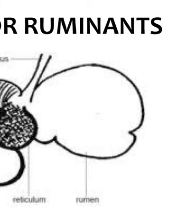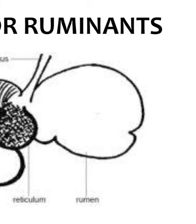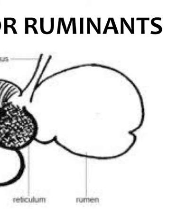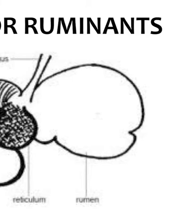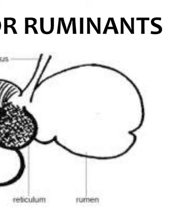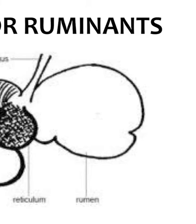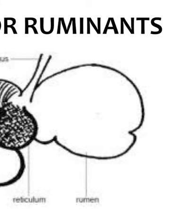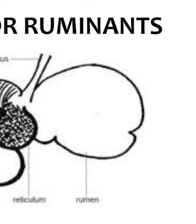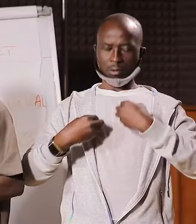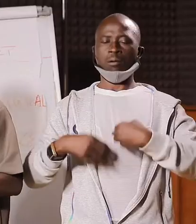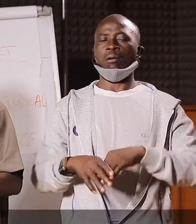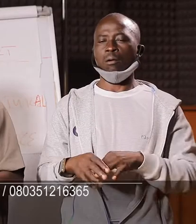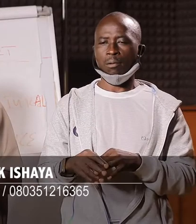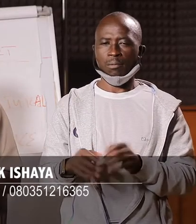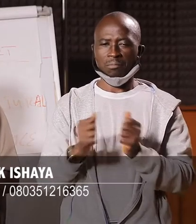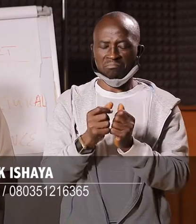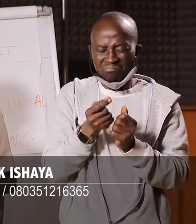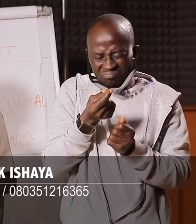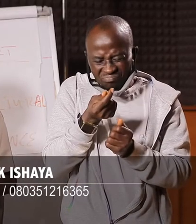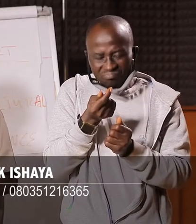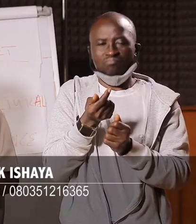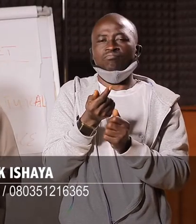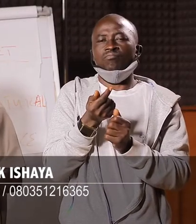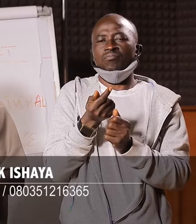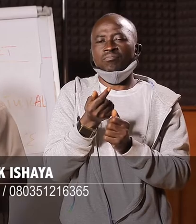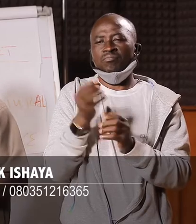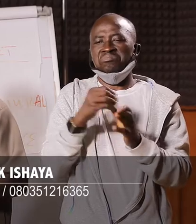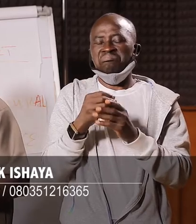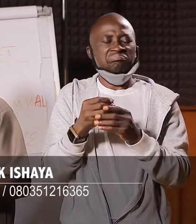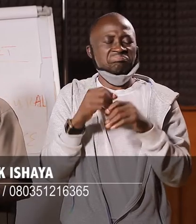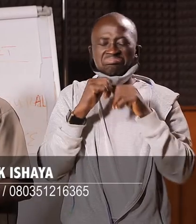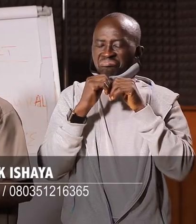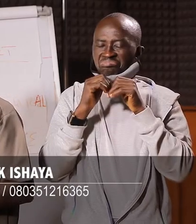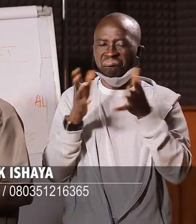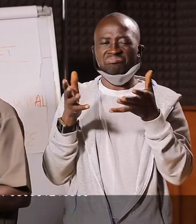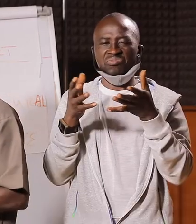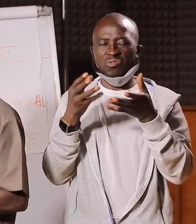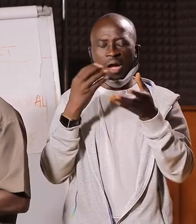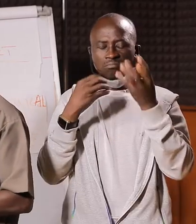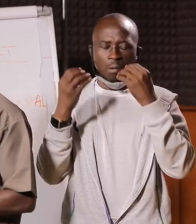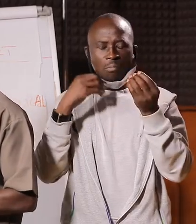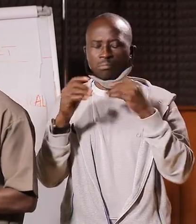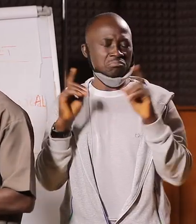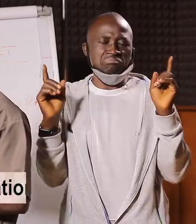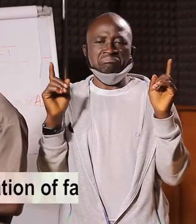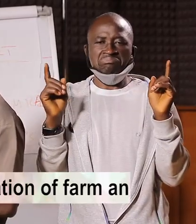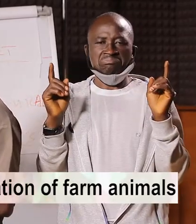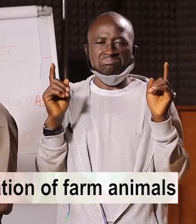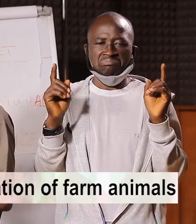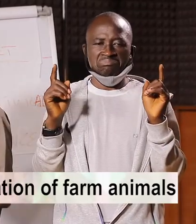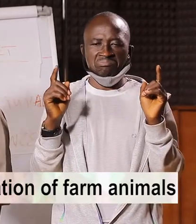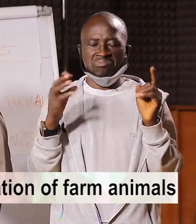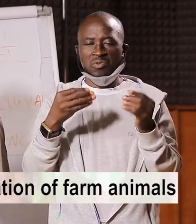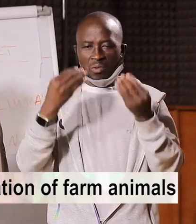and swallow directly with little or minimal chewing. The food will go